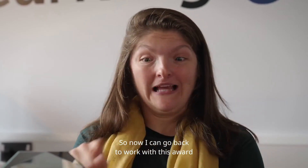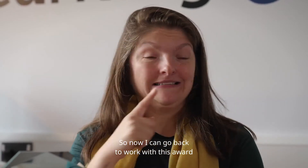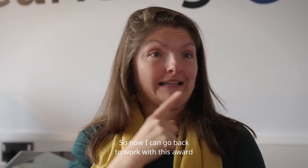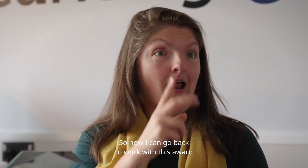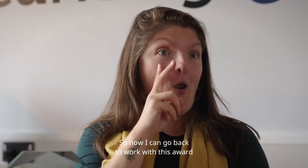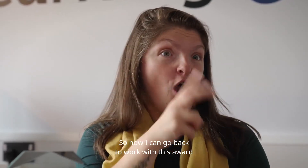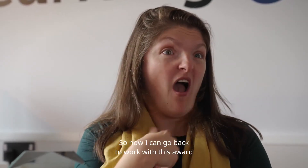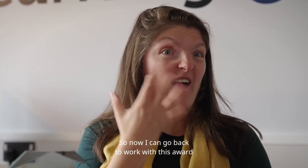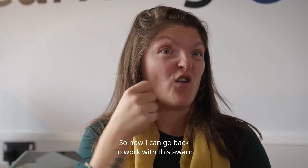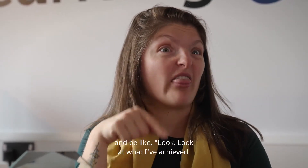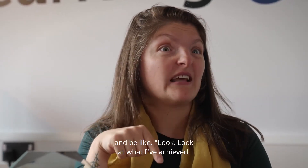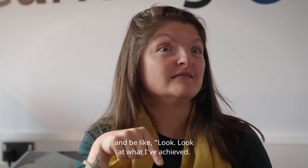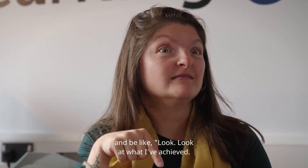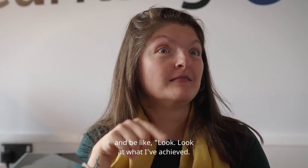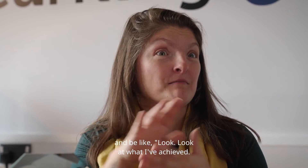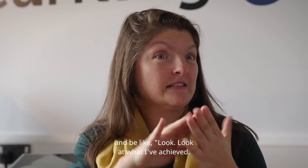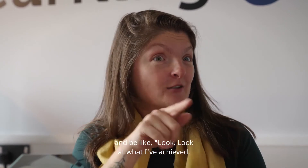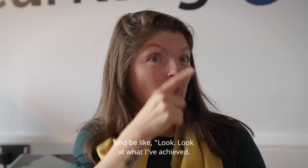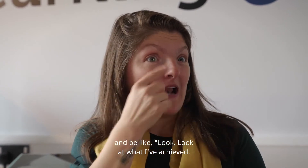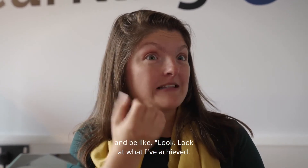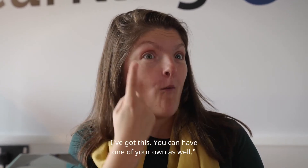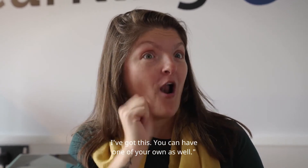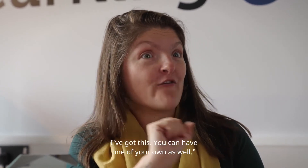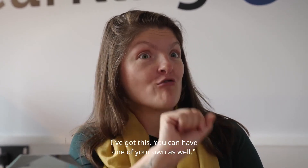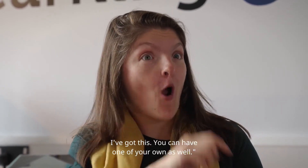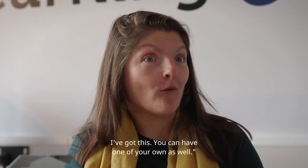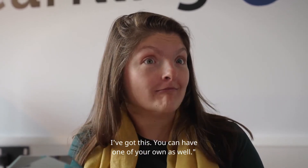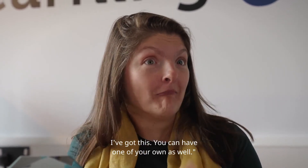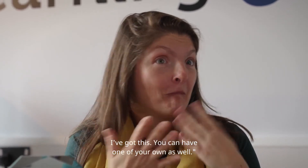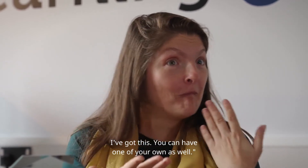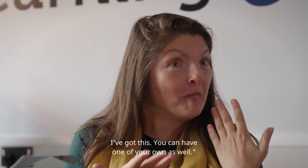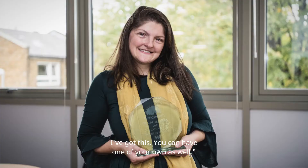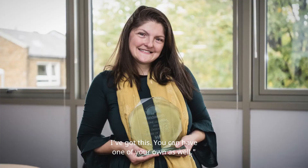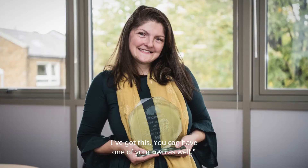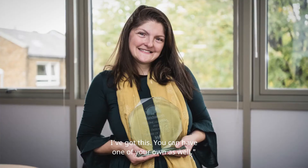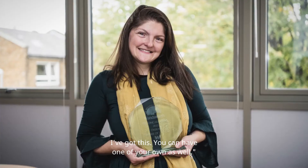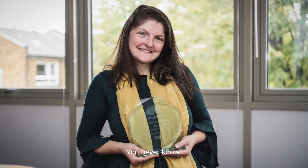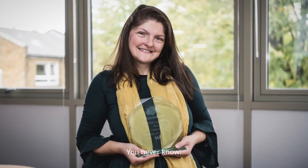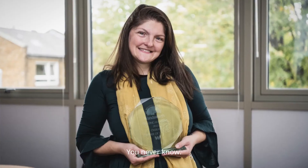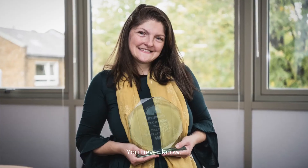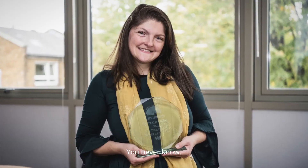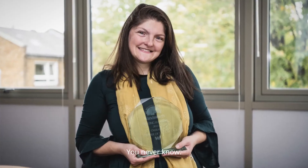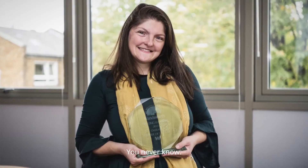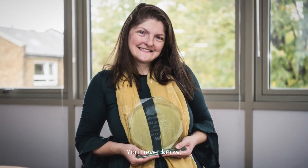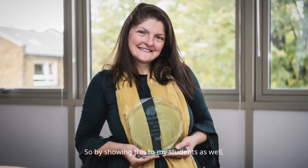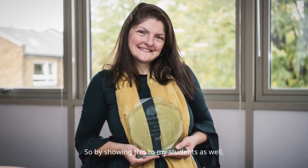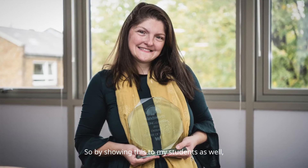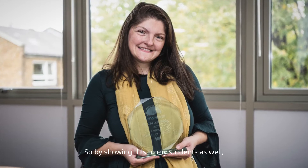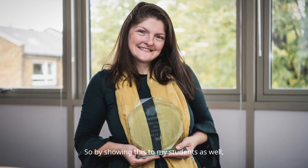to work with this award and be like, look at what I've achieved. I've got this. You can have one of your own as well. But you don't know. So by sharing this to